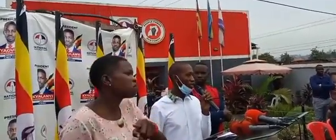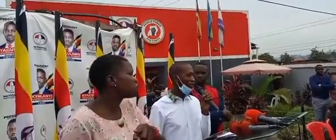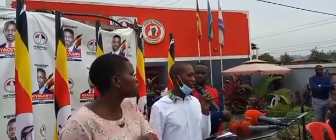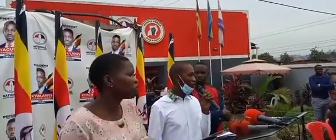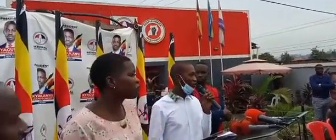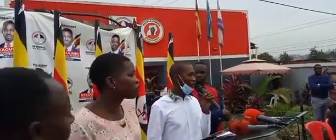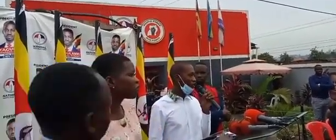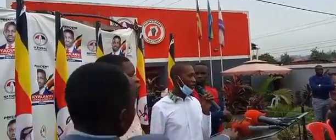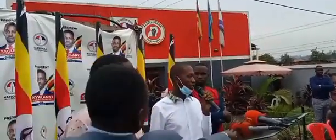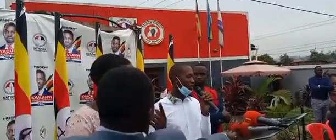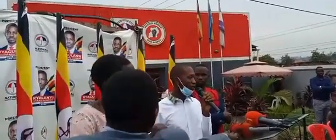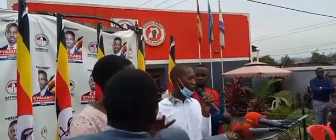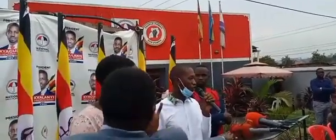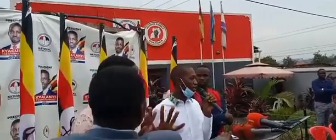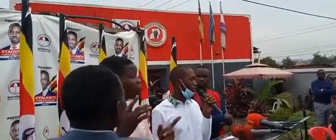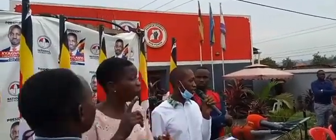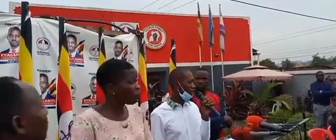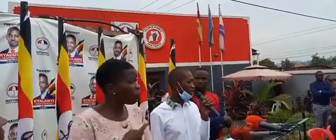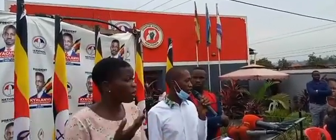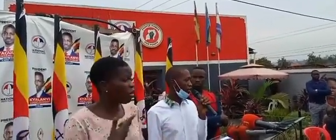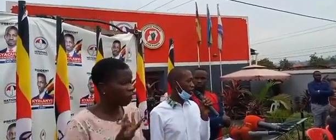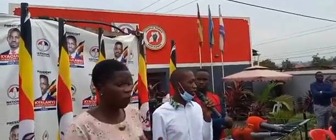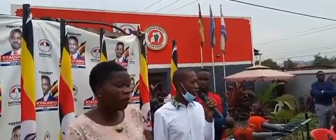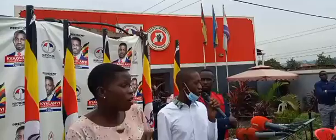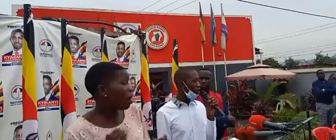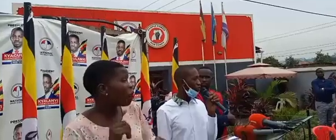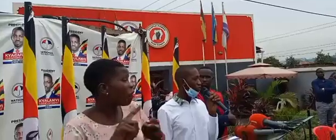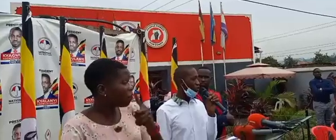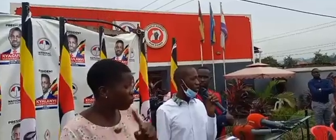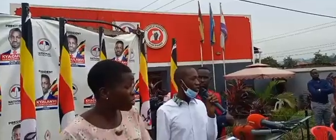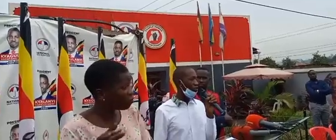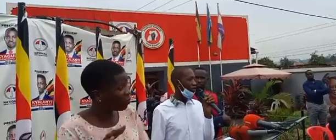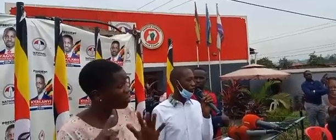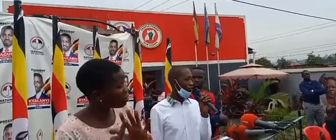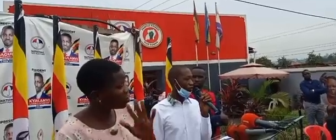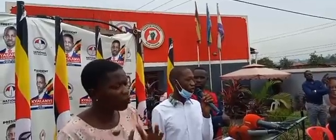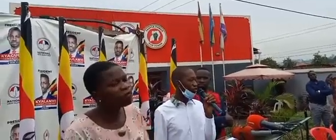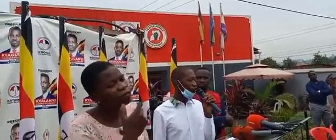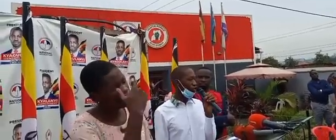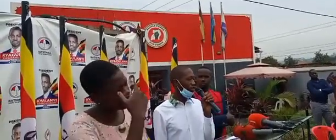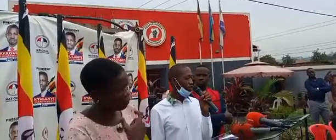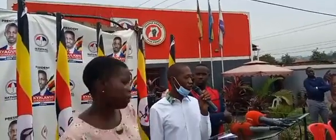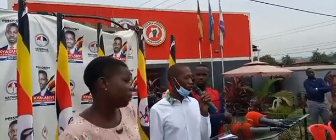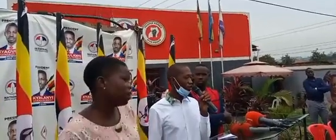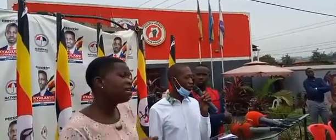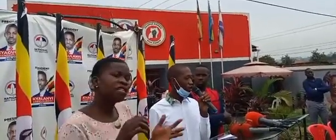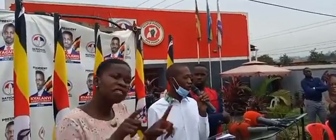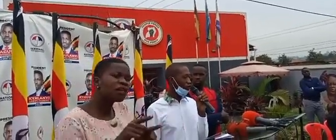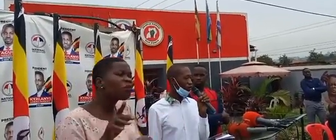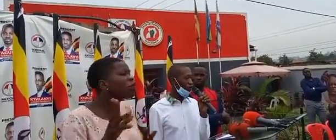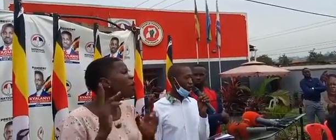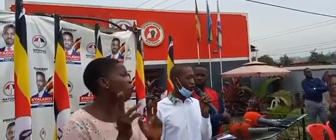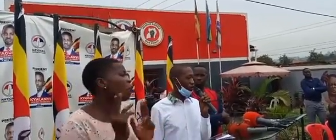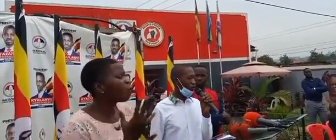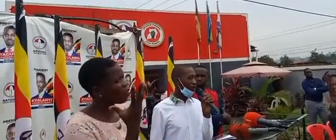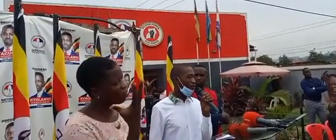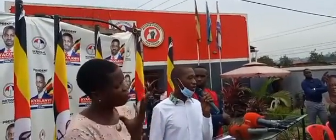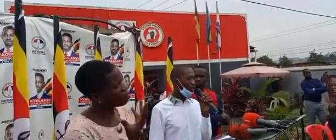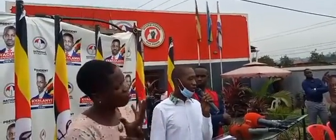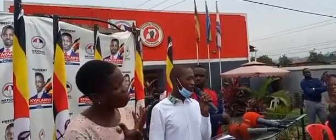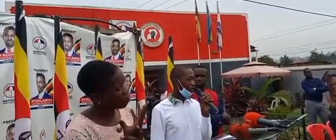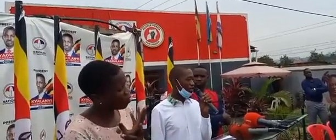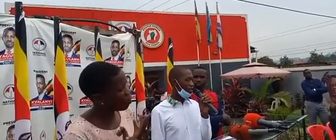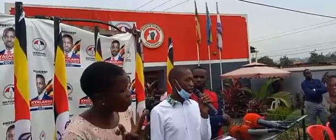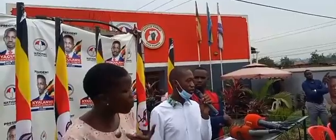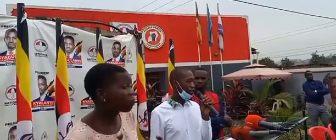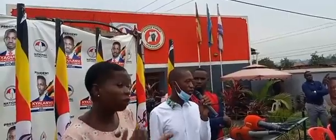twalese bannaffe bannubya ndiba edimute badani majigi abogedde okubeera abennyamivu n'essuubi litandise okubaggwamu